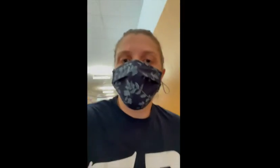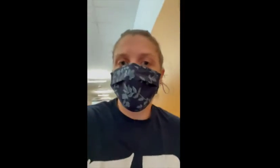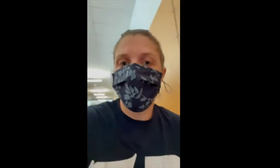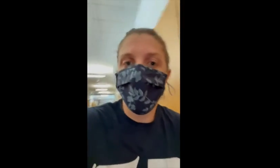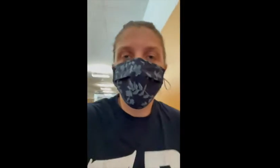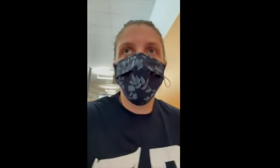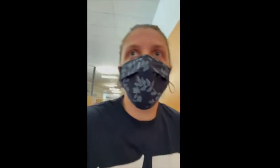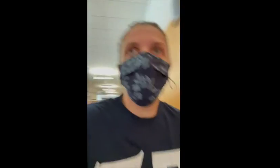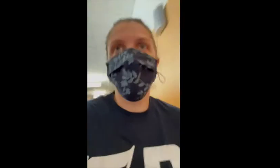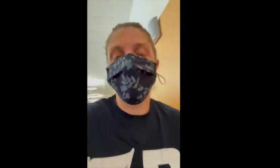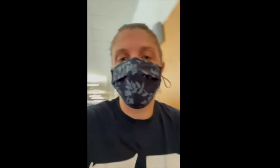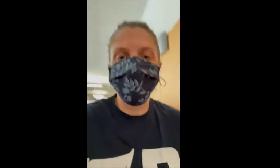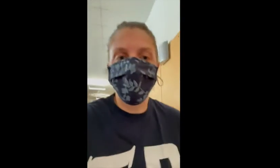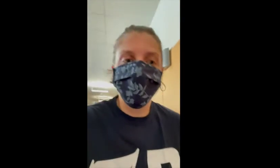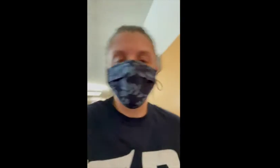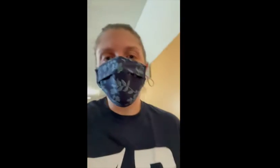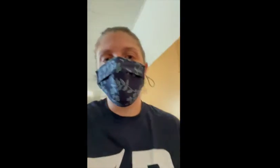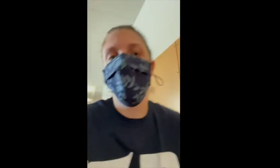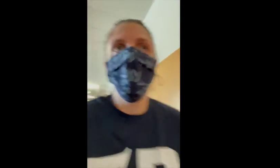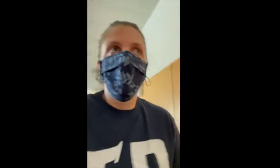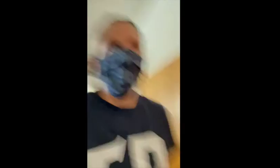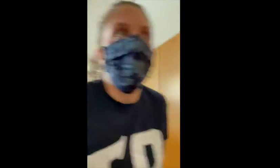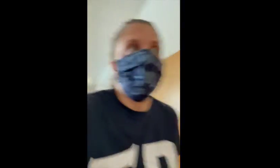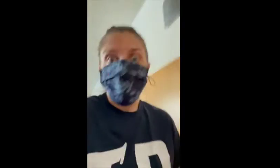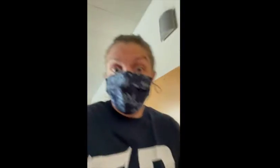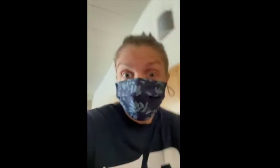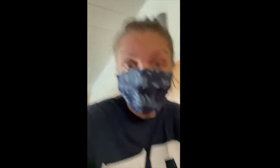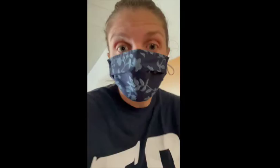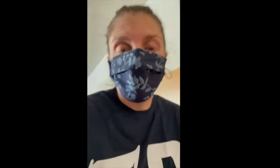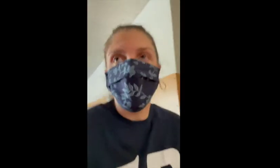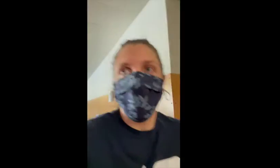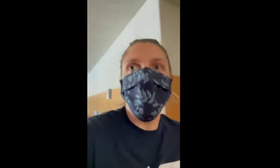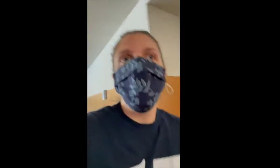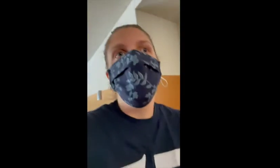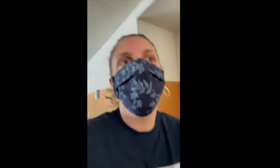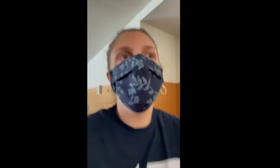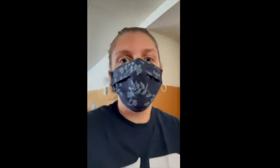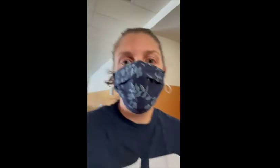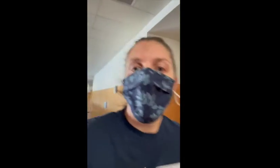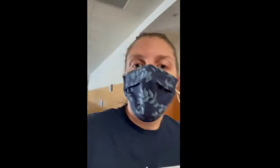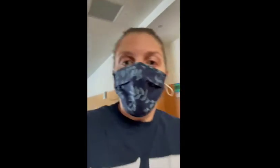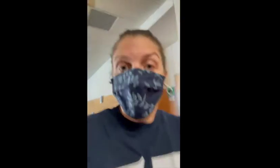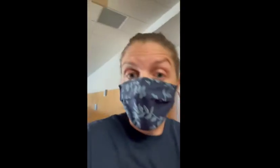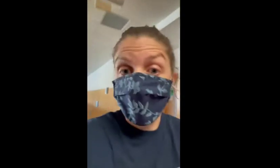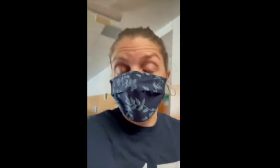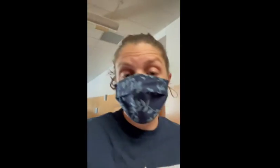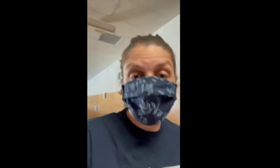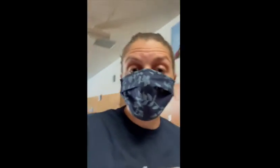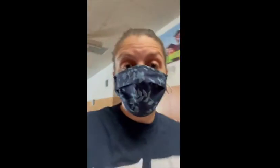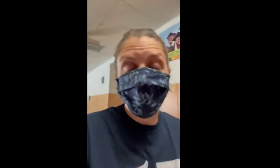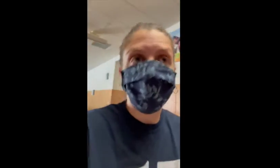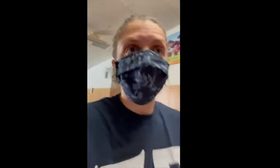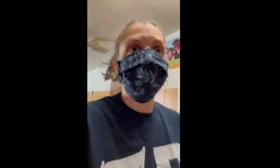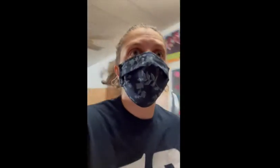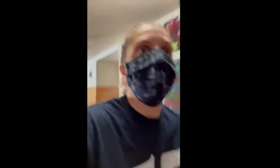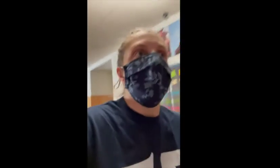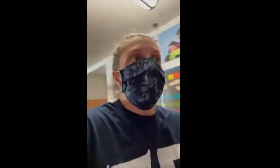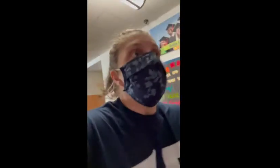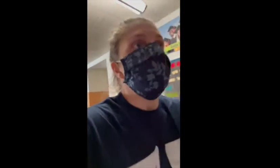show you one more section of the school. You might've been wondering where our gym is. And so